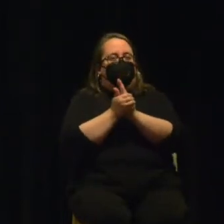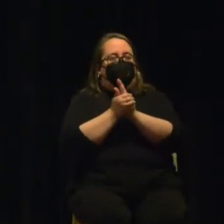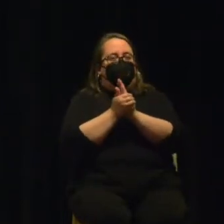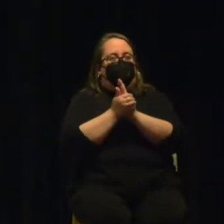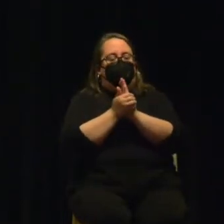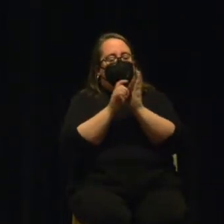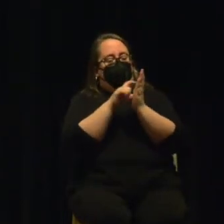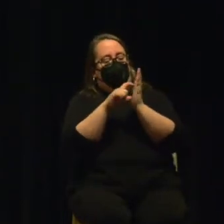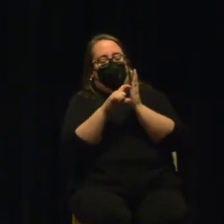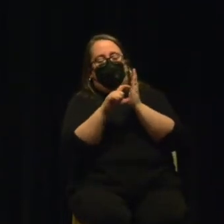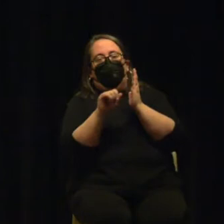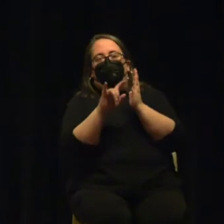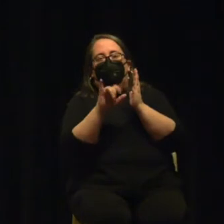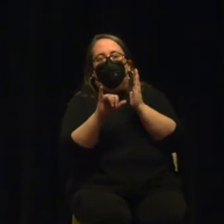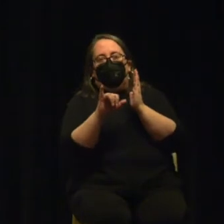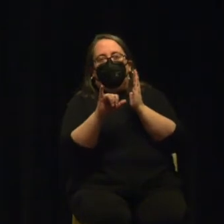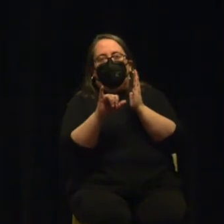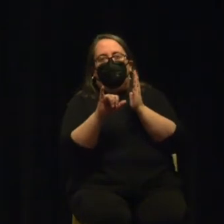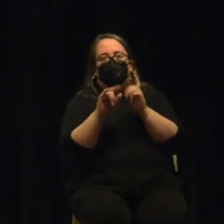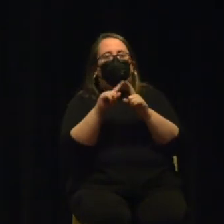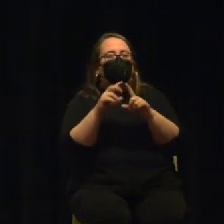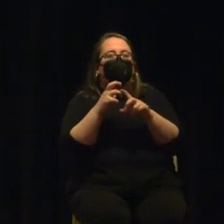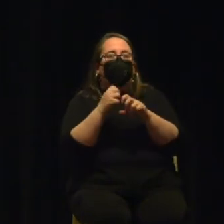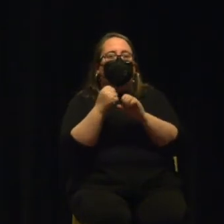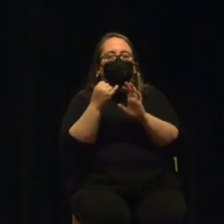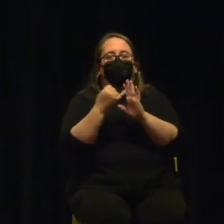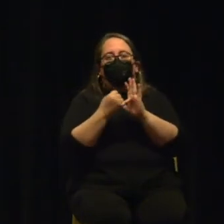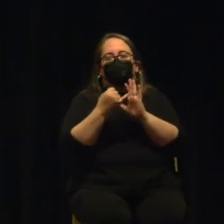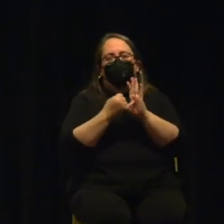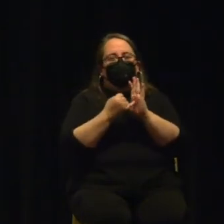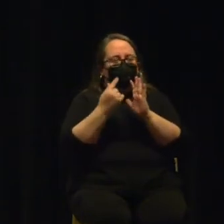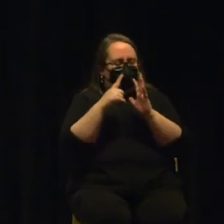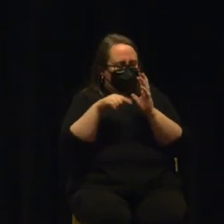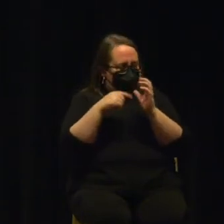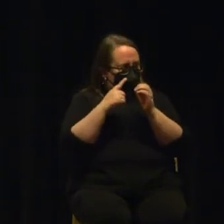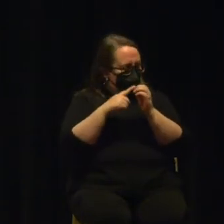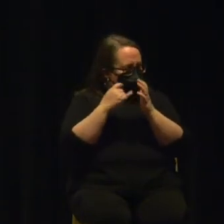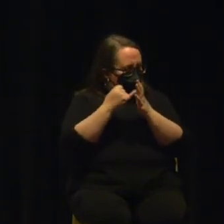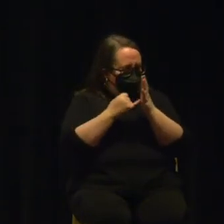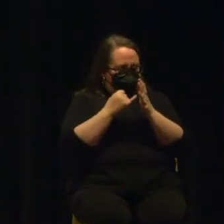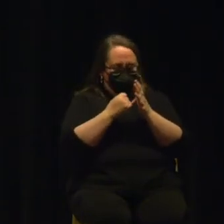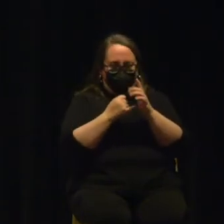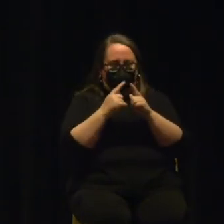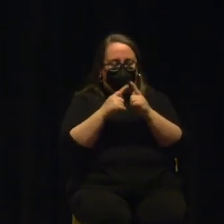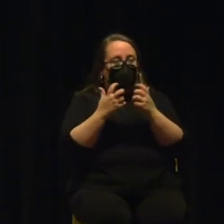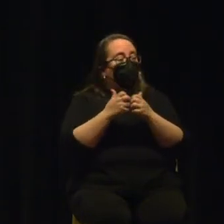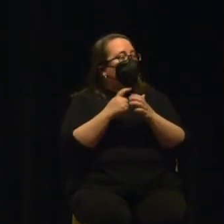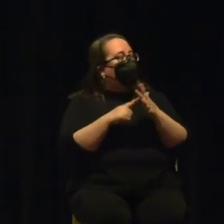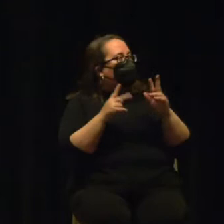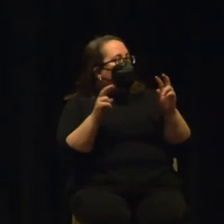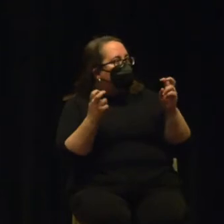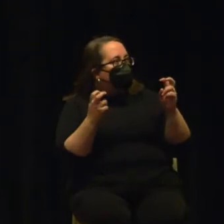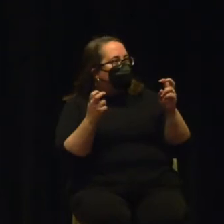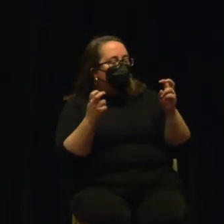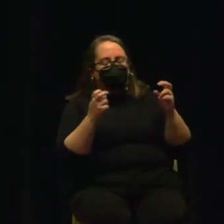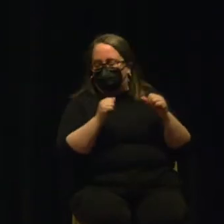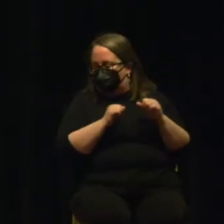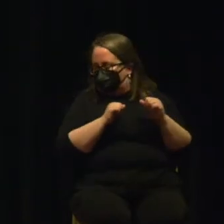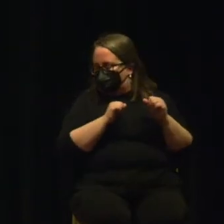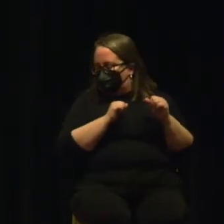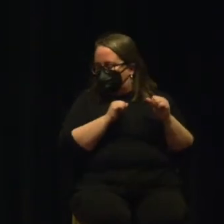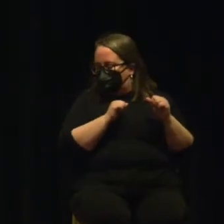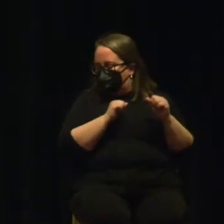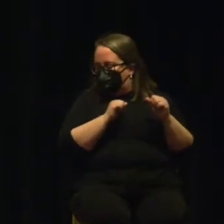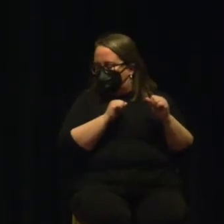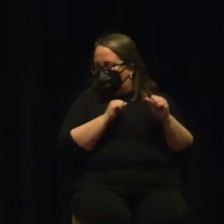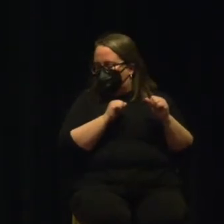on the dust jacket, but they couldn't get the art. So there was something about the dimensions of the art that wouldn't work. What was the quote? It was